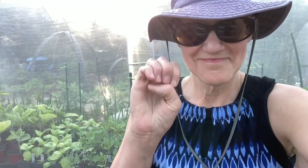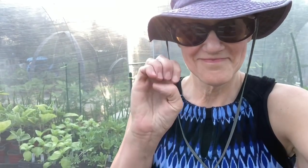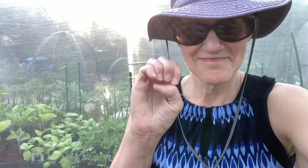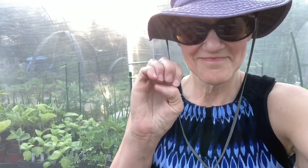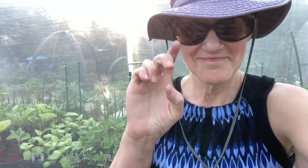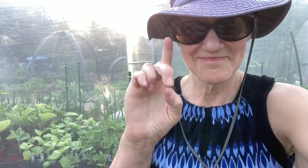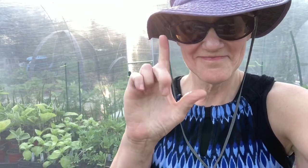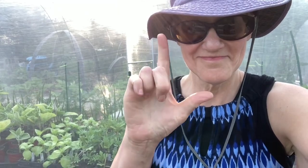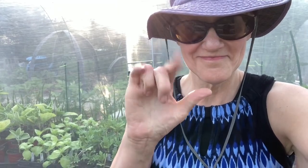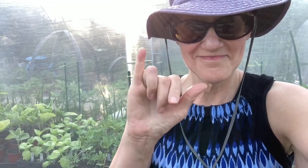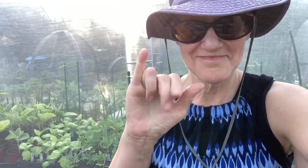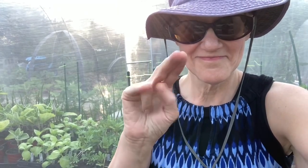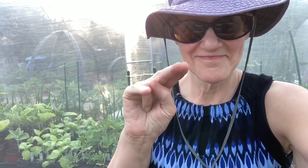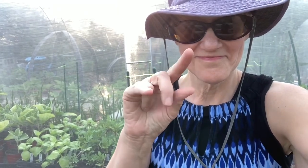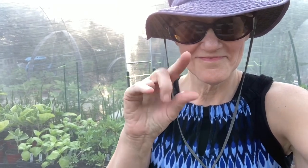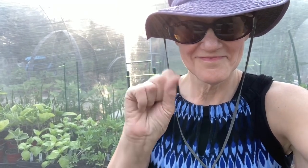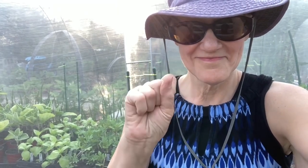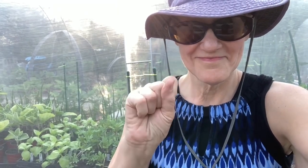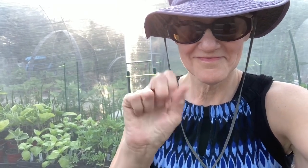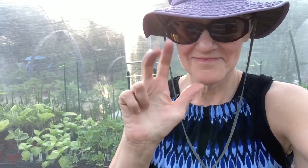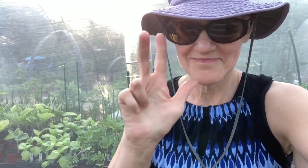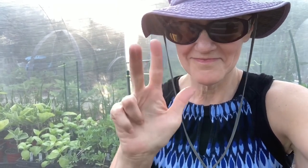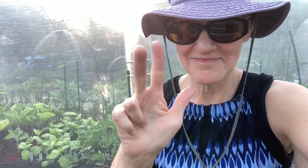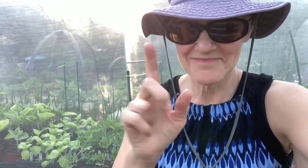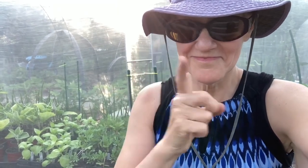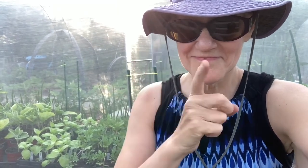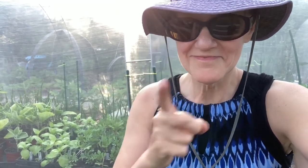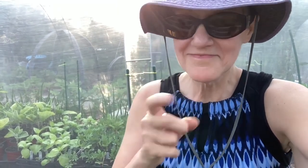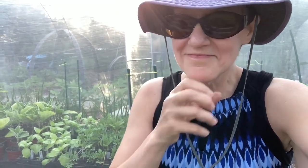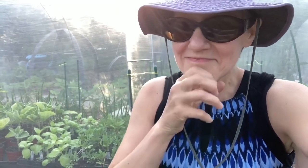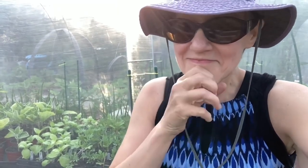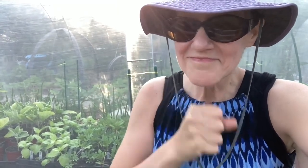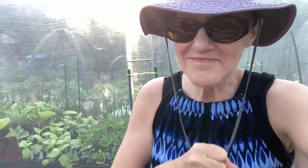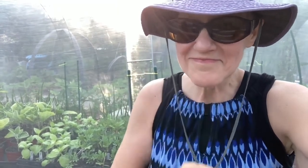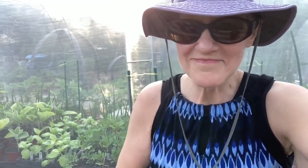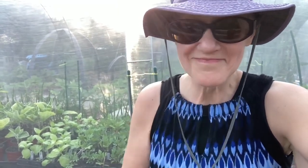These seedlings, they're 3 weeks old.